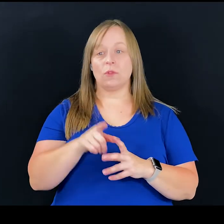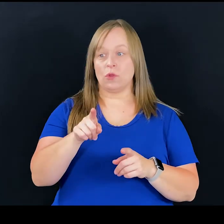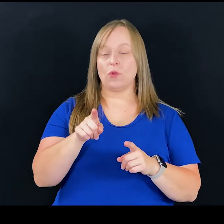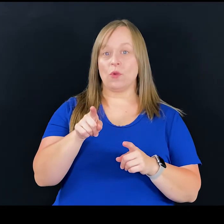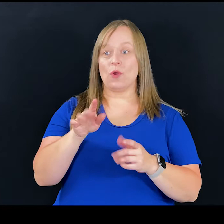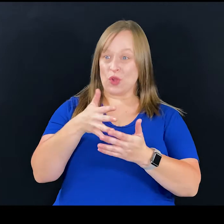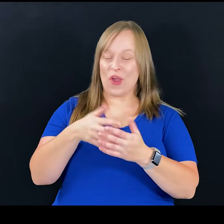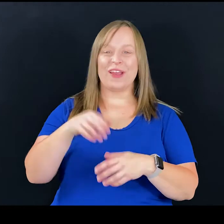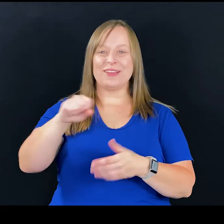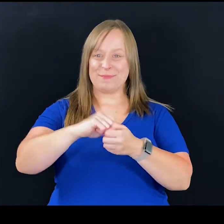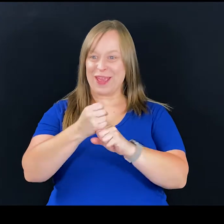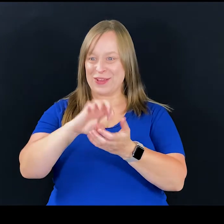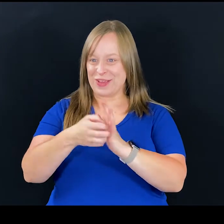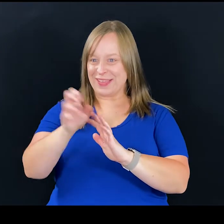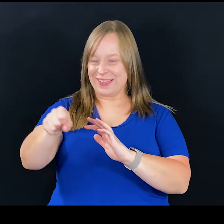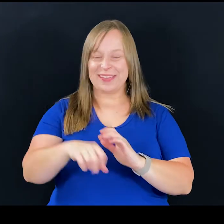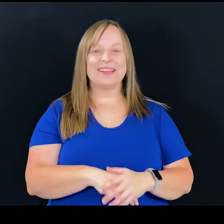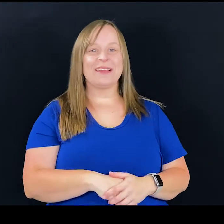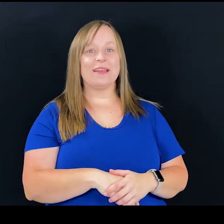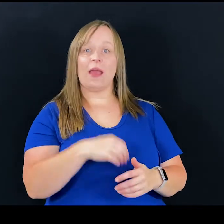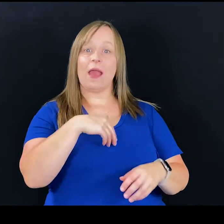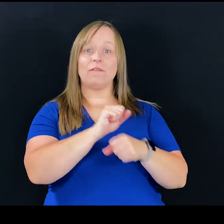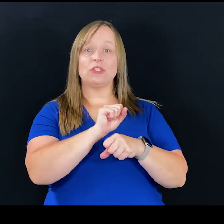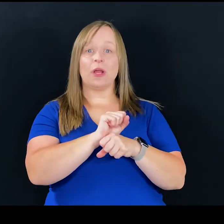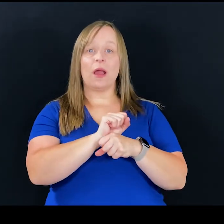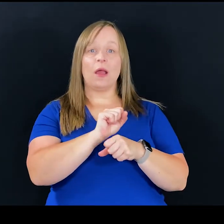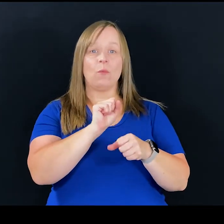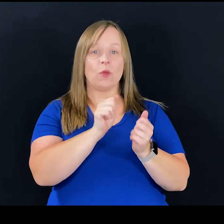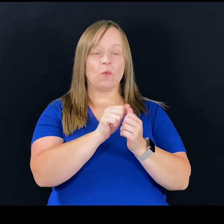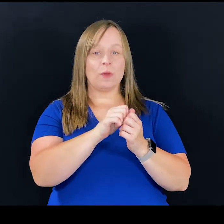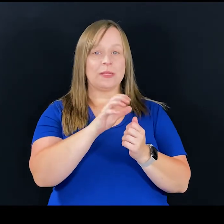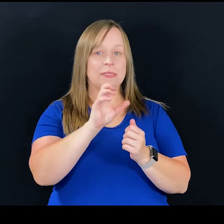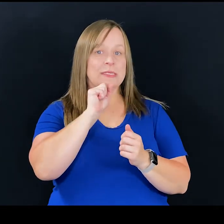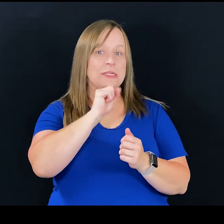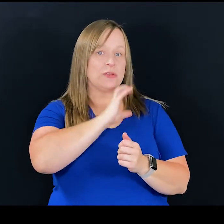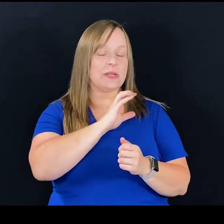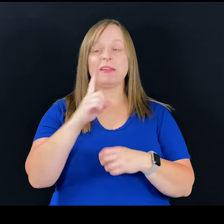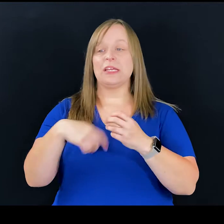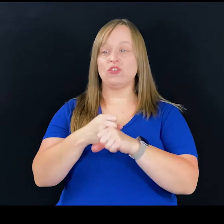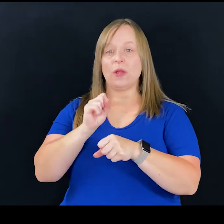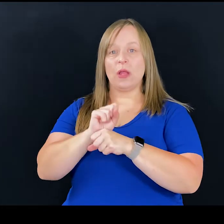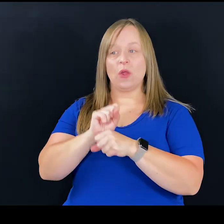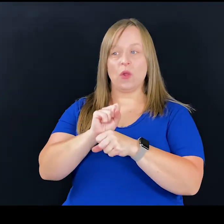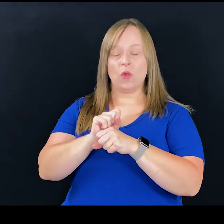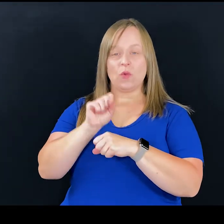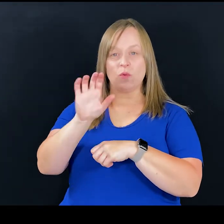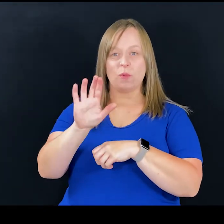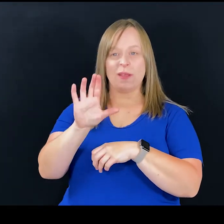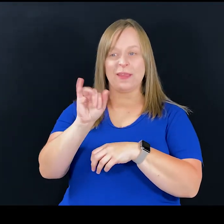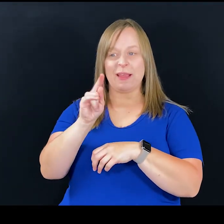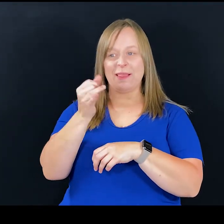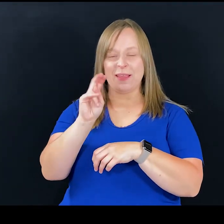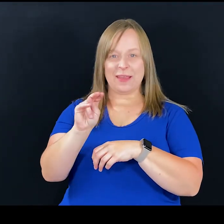You Cook. Yeah, you make cookies. I have a job working with seniors. This year I worked at